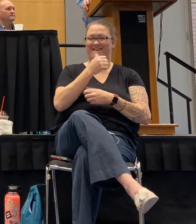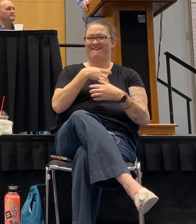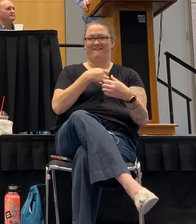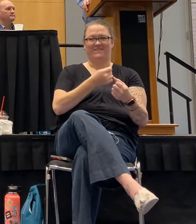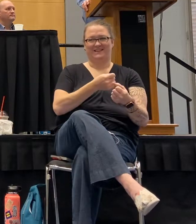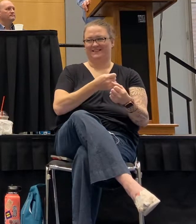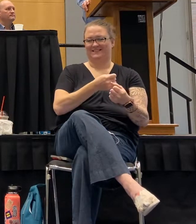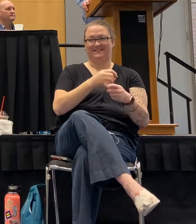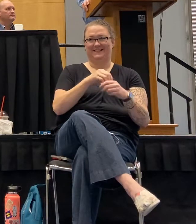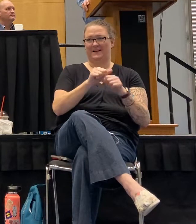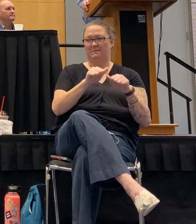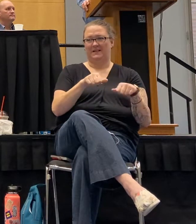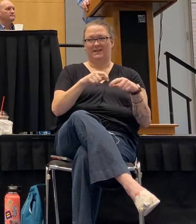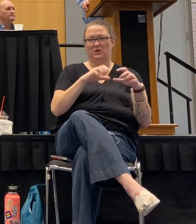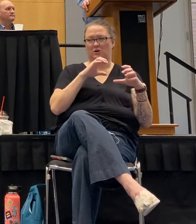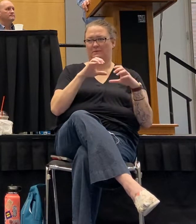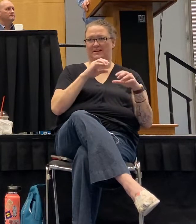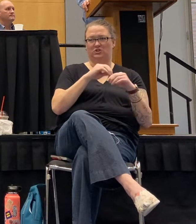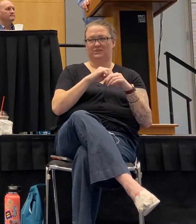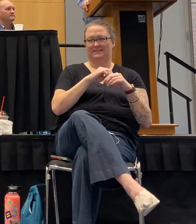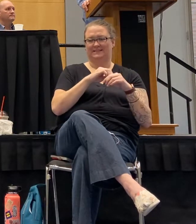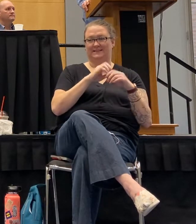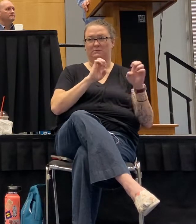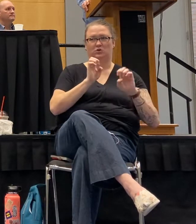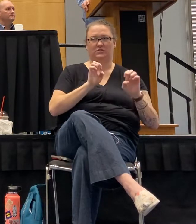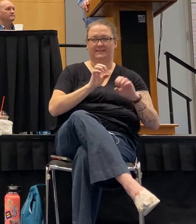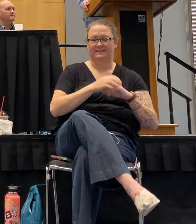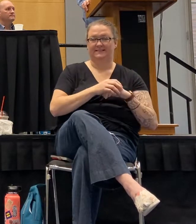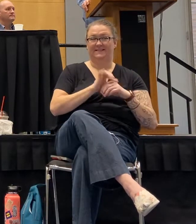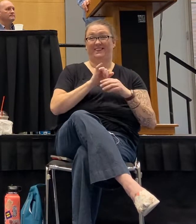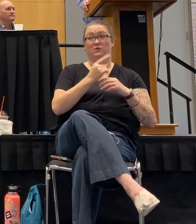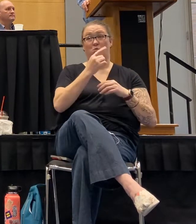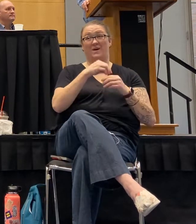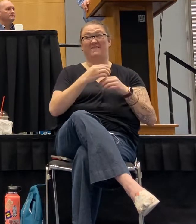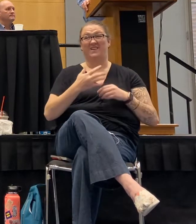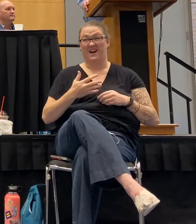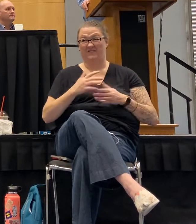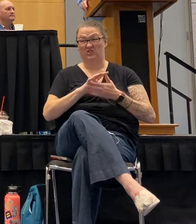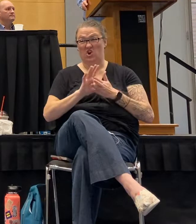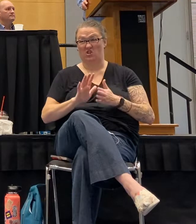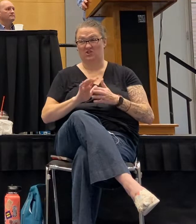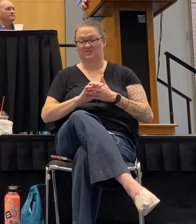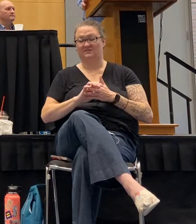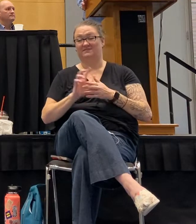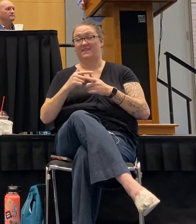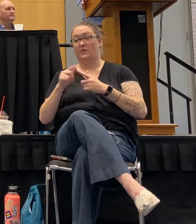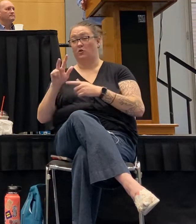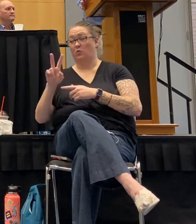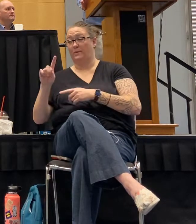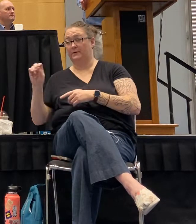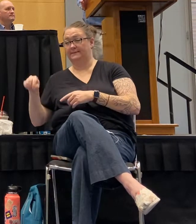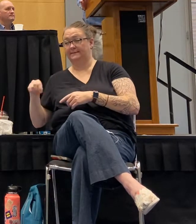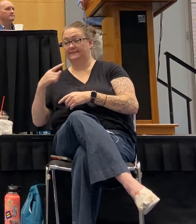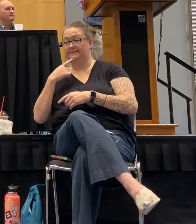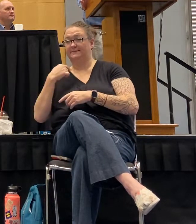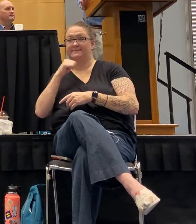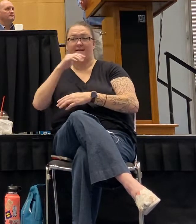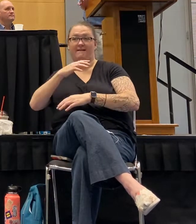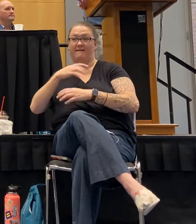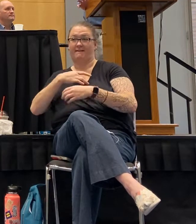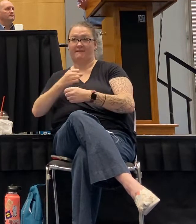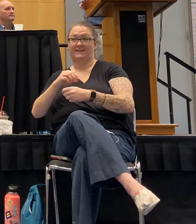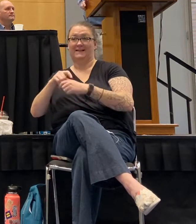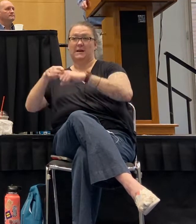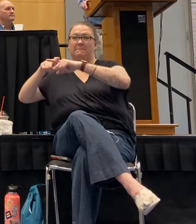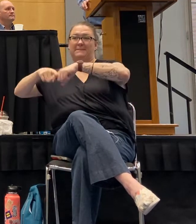confident in their ability to communicate in an emergency. That's essentially 1 in 5 scholars. And then 31% of J1s reported that they're not confident in